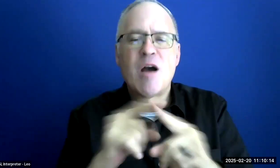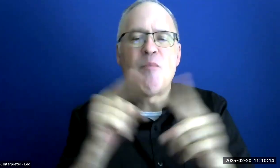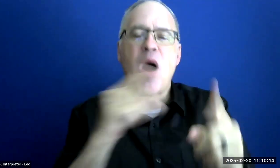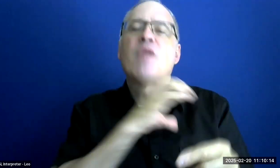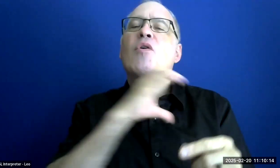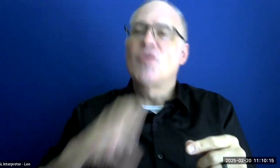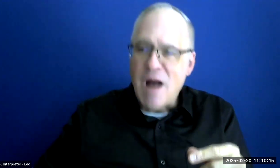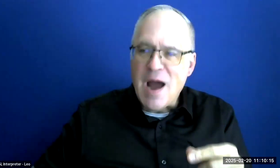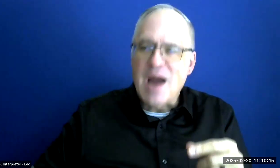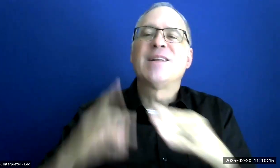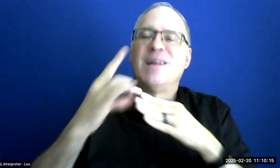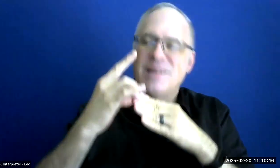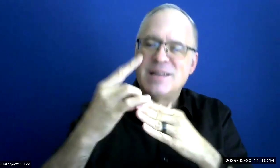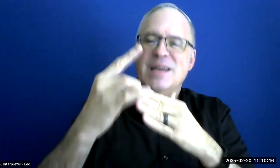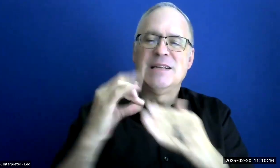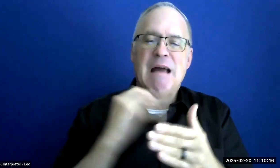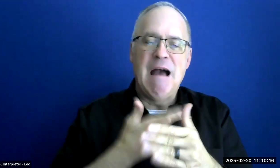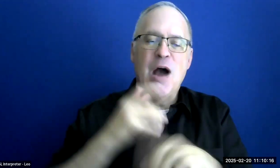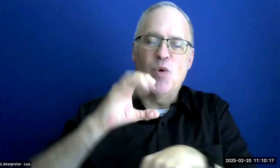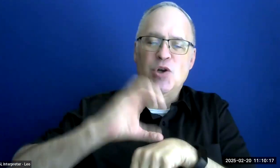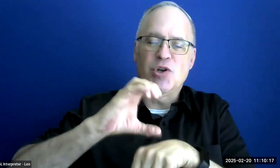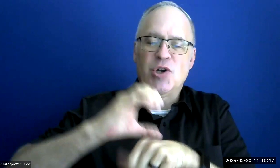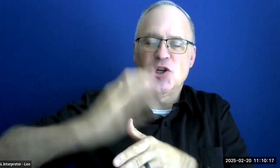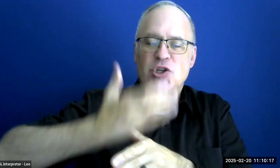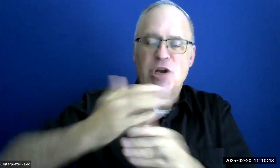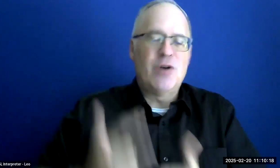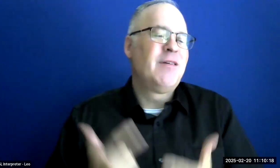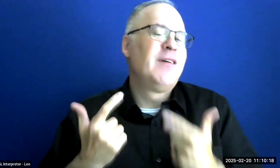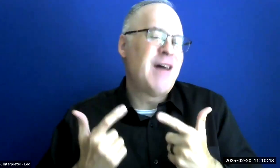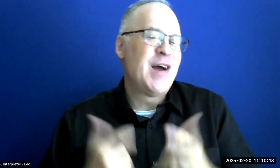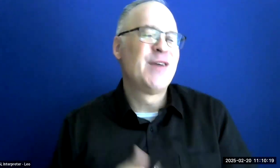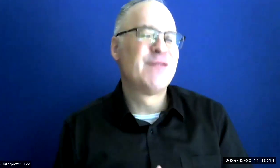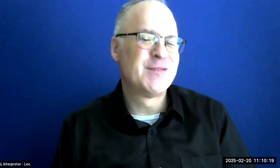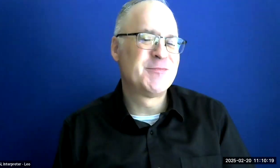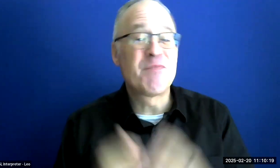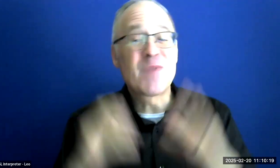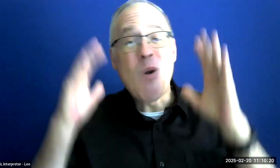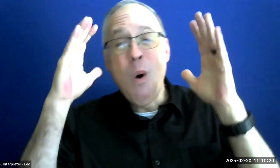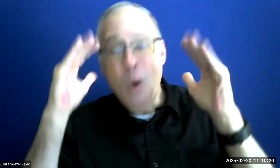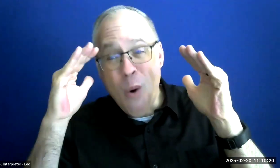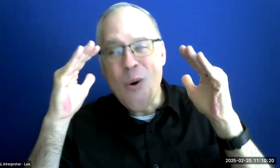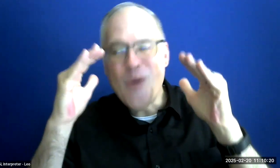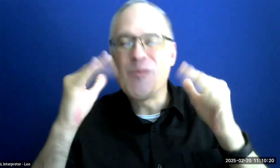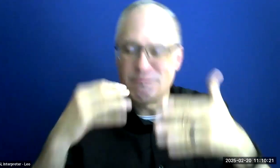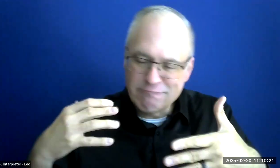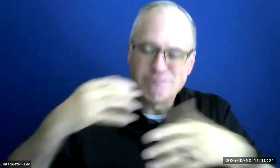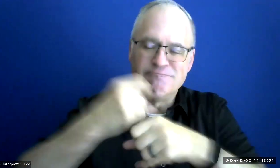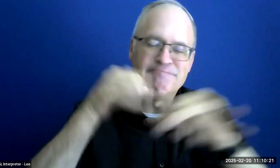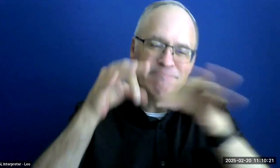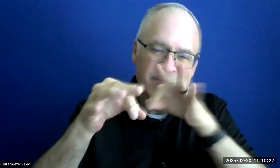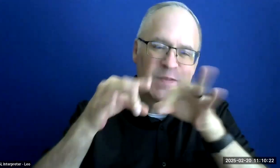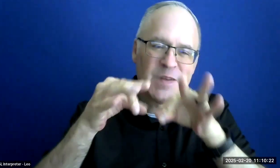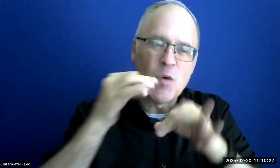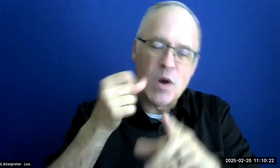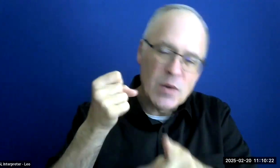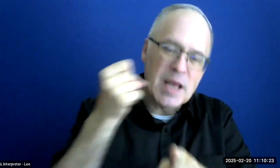shared church life. I hope this brief overview helps explain how not voting for the regionalization package of amendments would